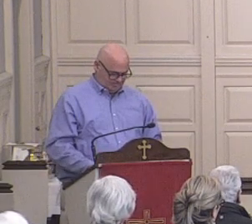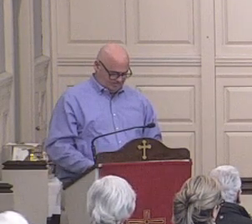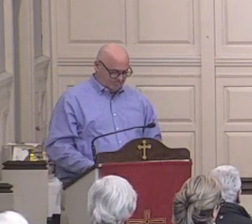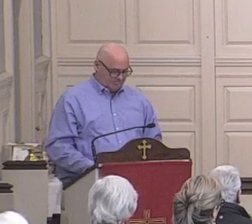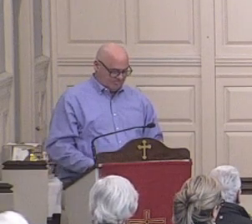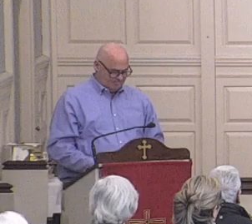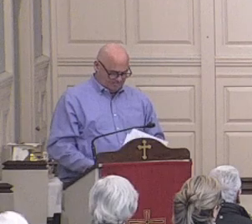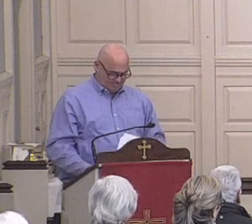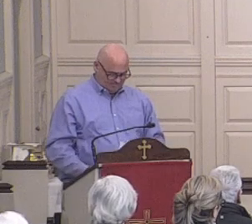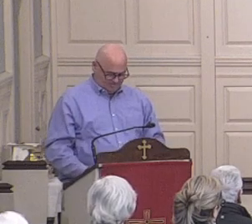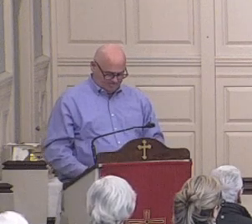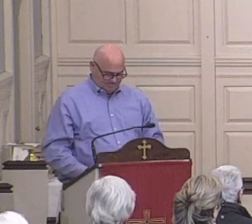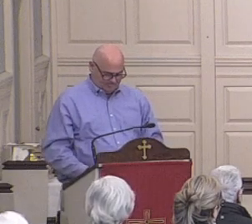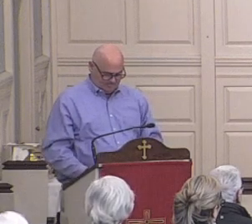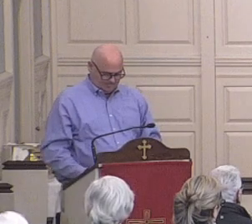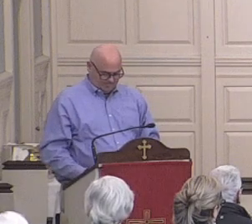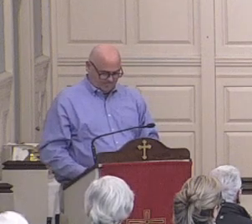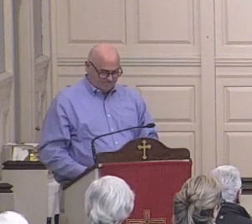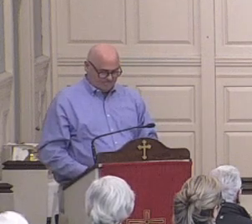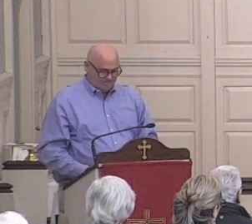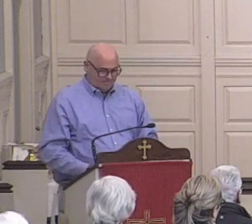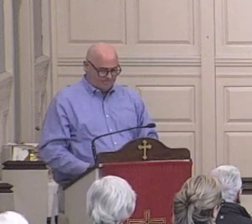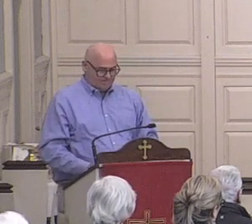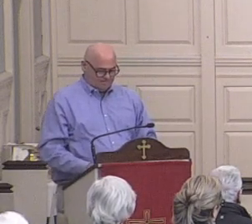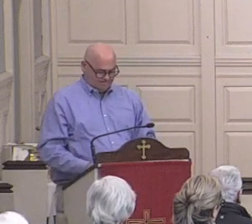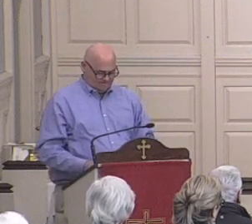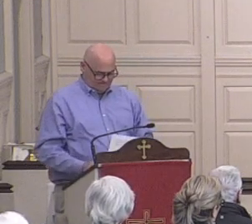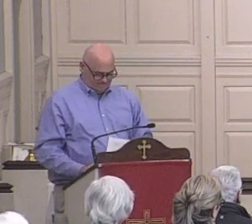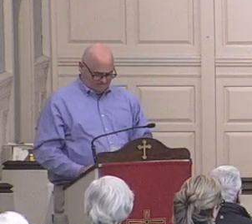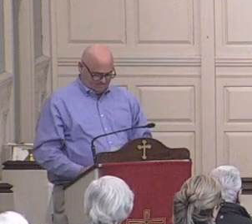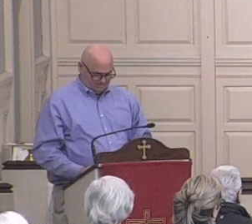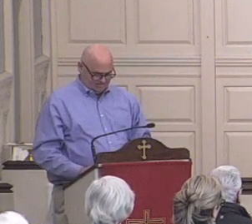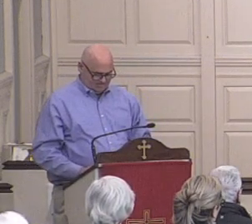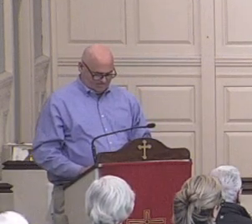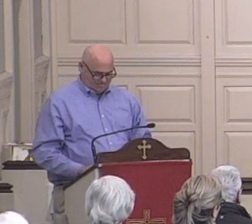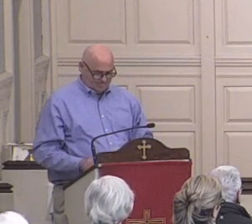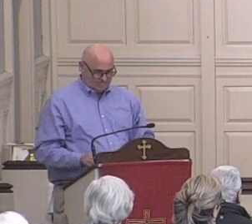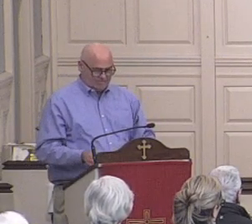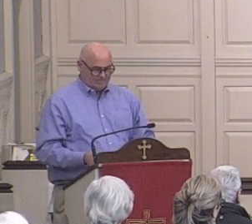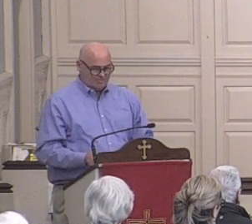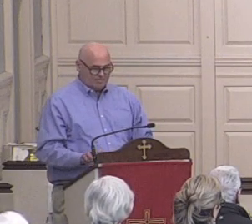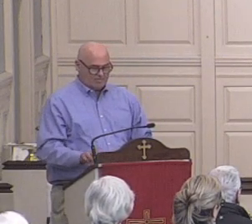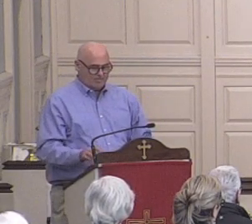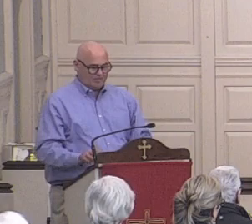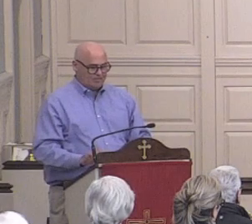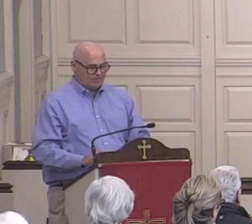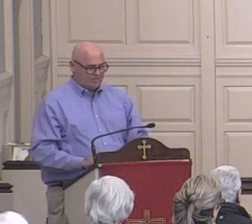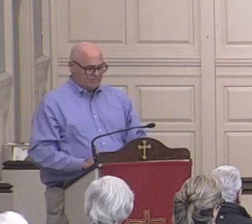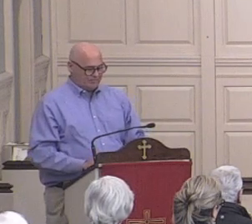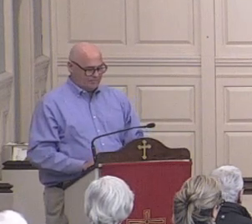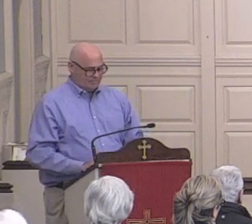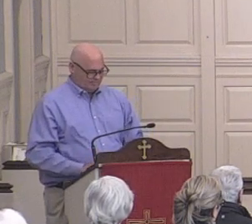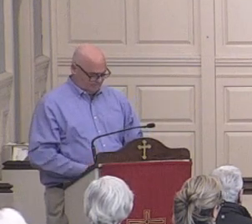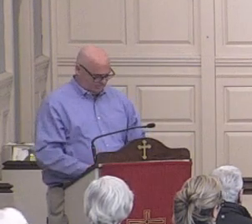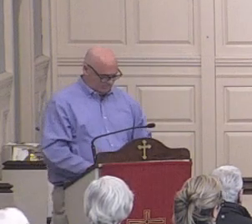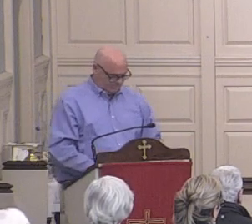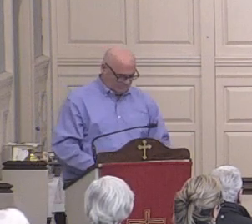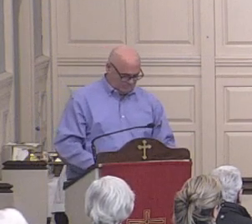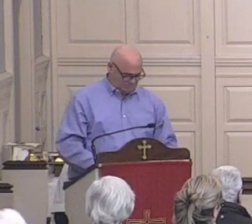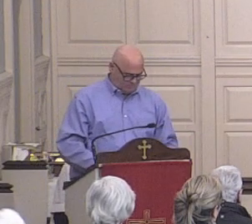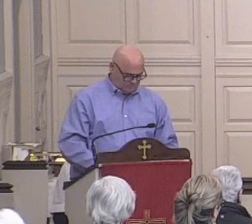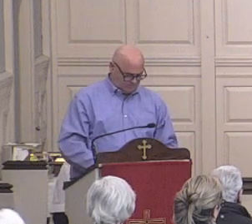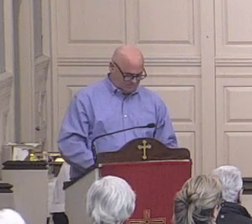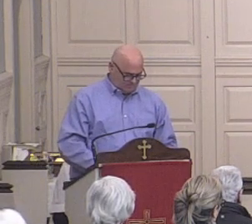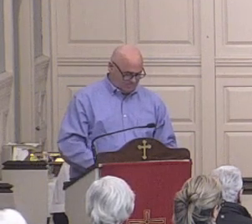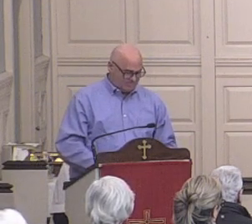Amen, I say to you, I shall not drink again the fruit of the vine until the day when